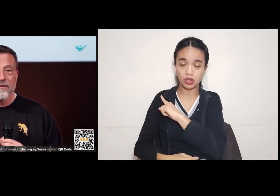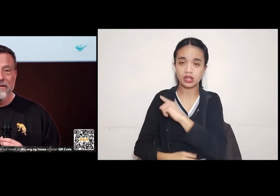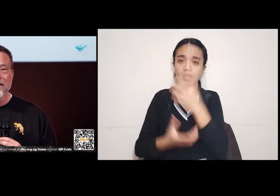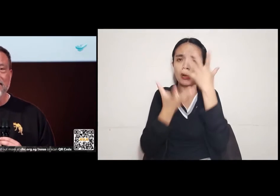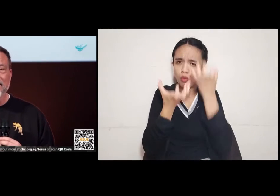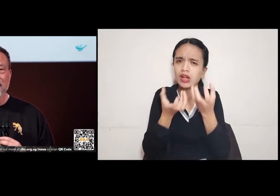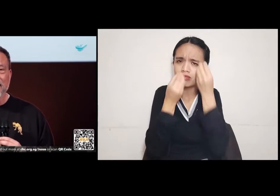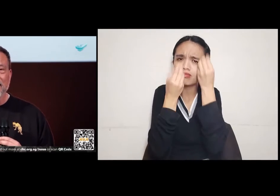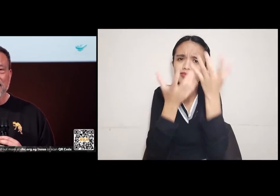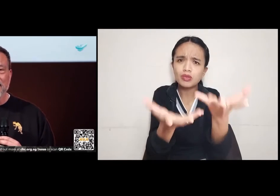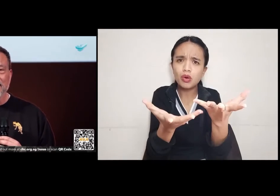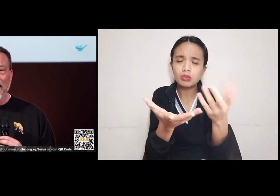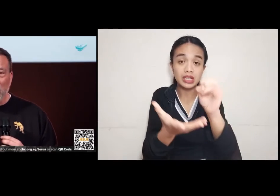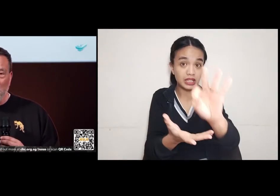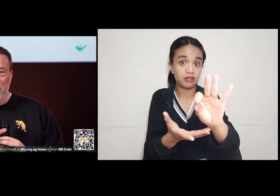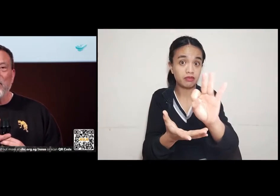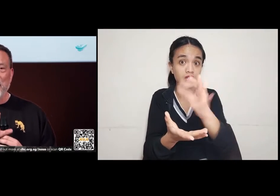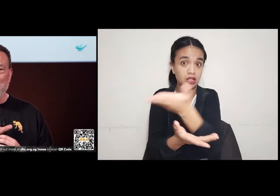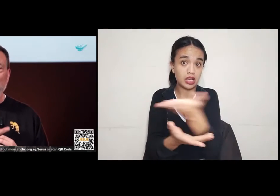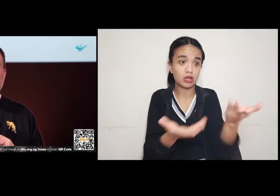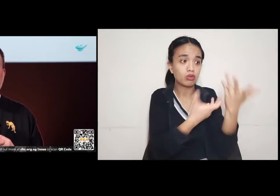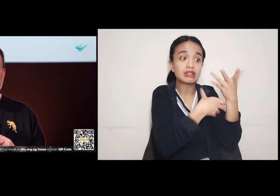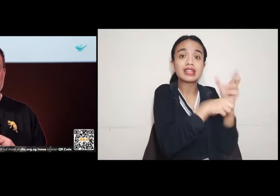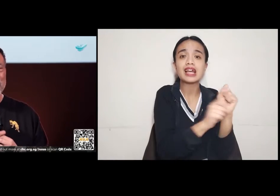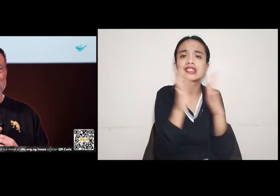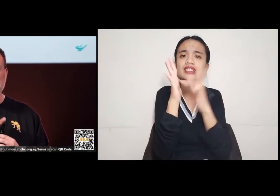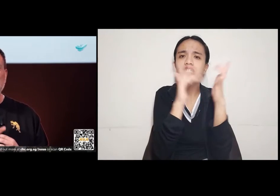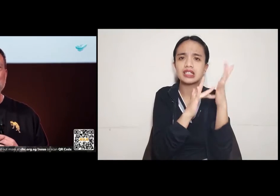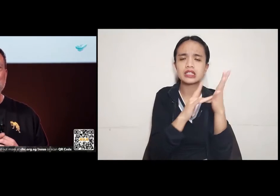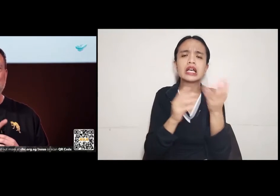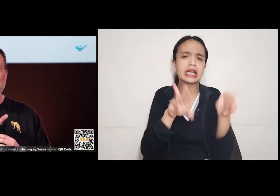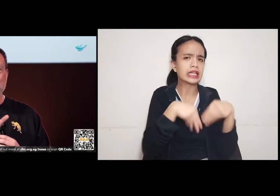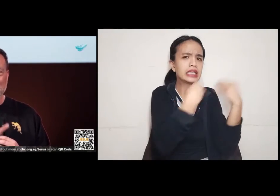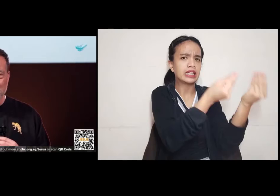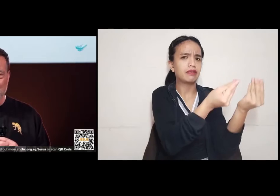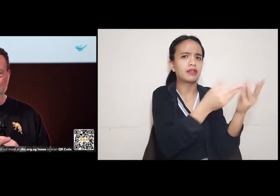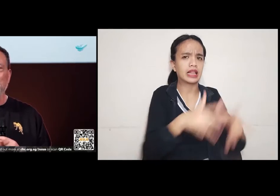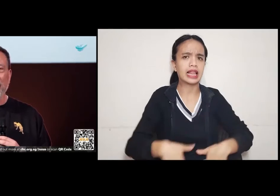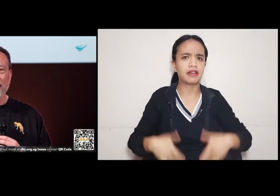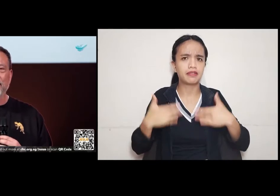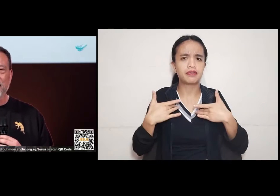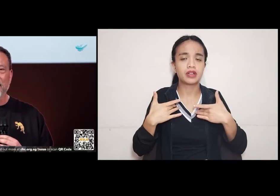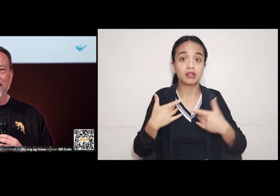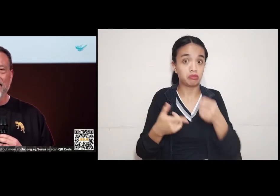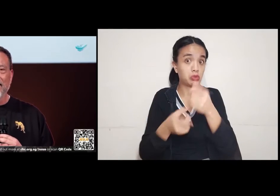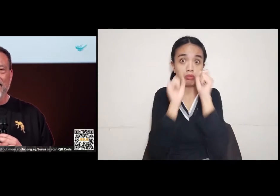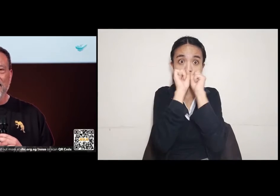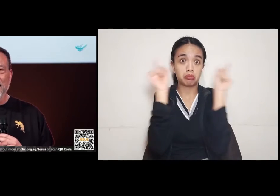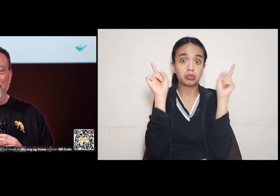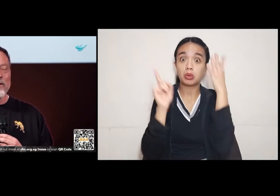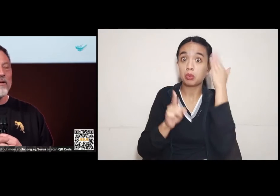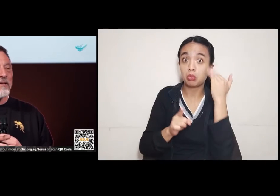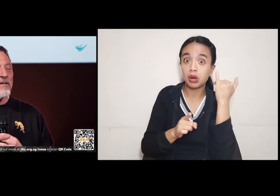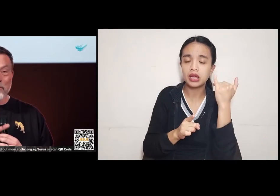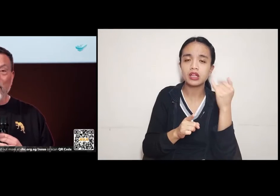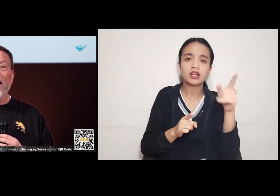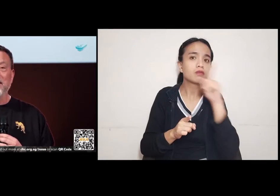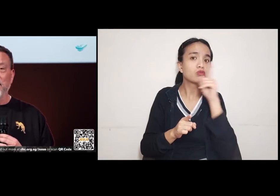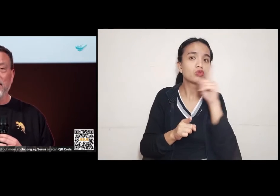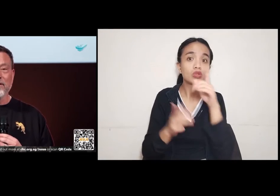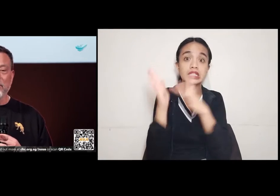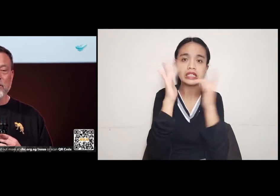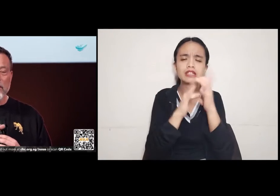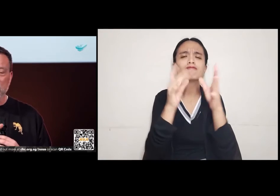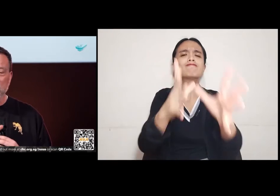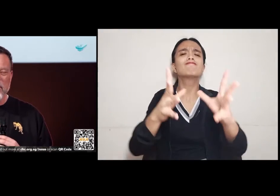live. See, I want you to know that right now, if you would just trust Jesus with your life, you're going to be